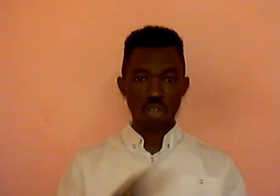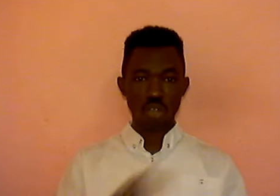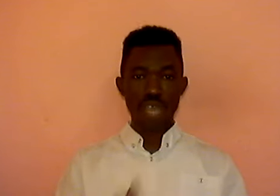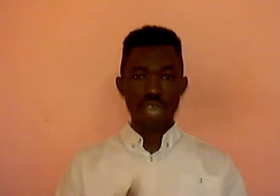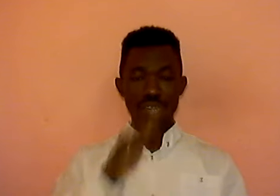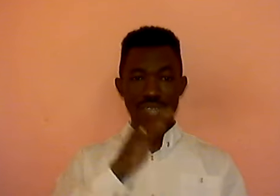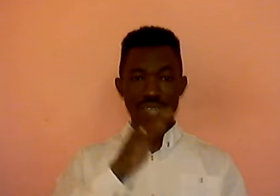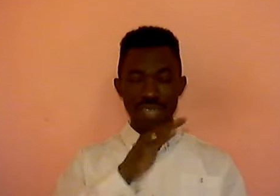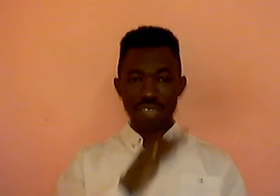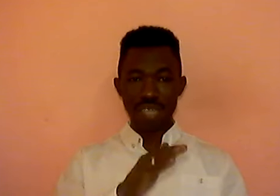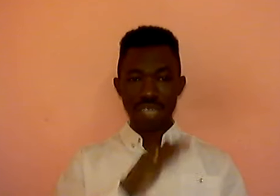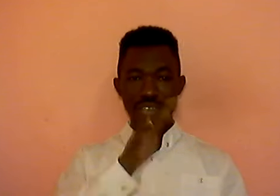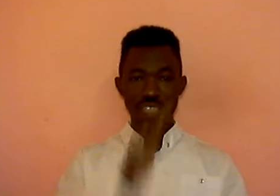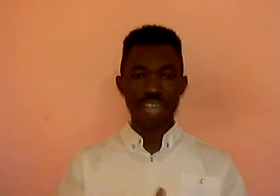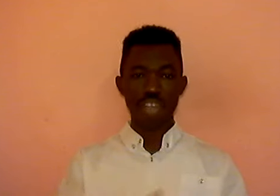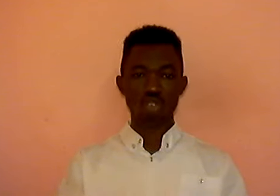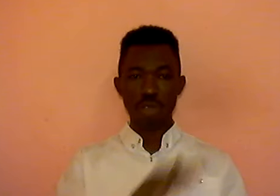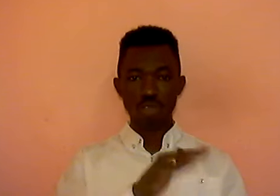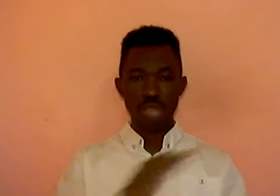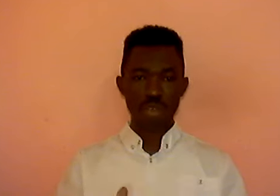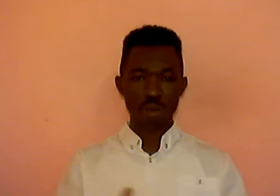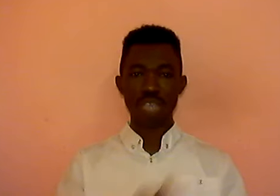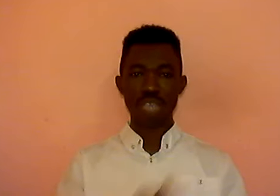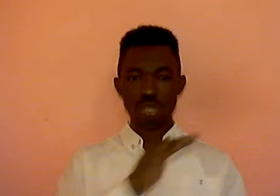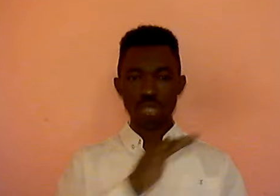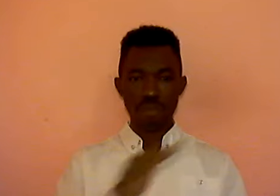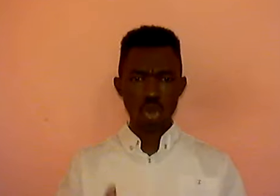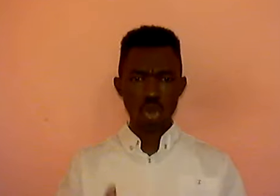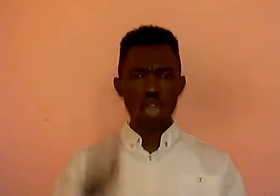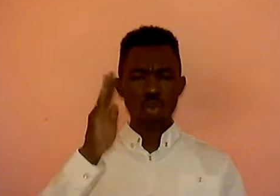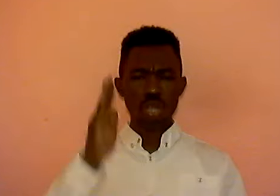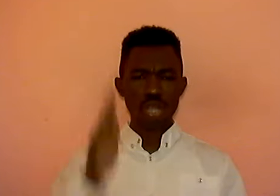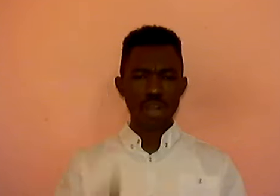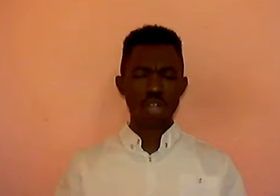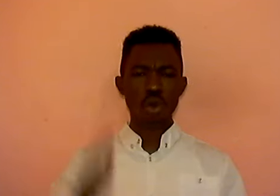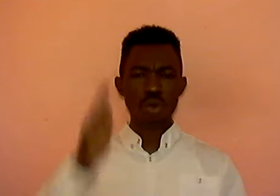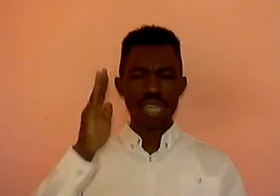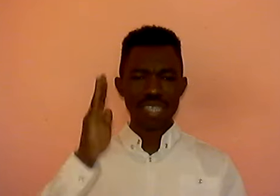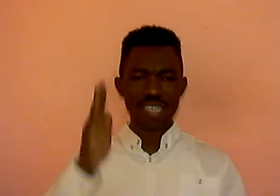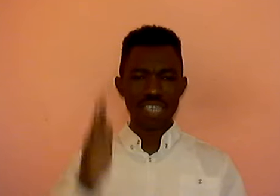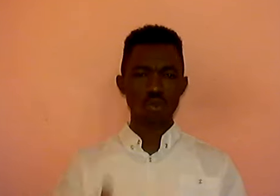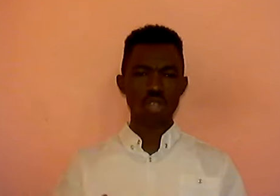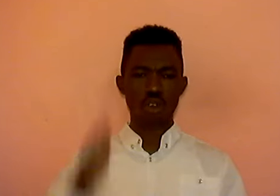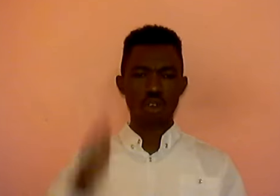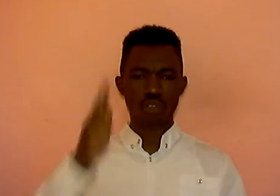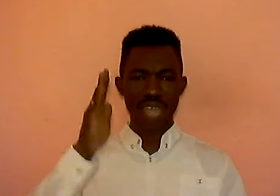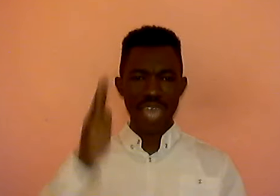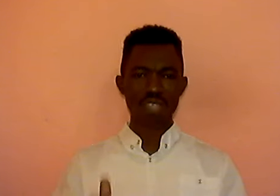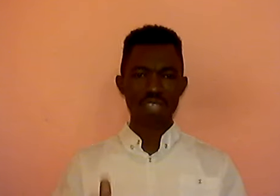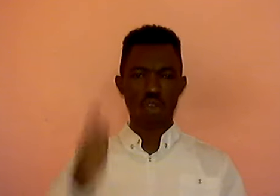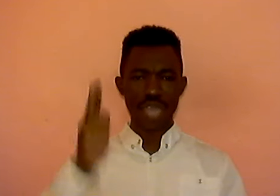God. The tons of cattle and mountain here on the mountain here belong to our God. So our God is the creator of the ends of the